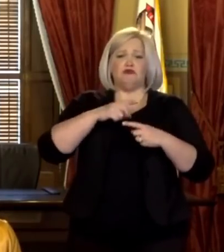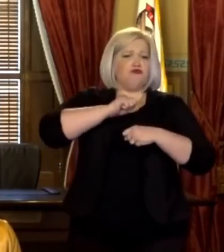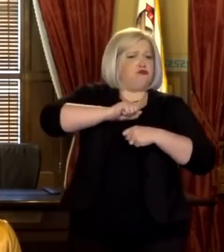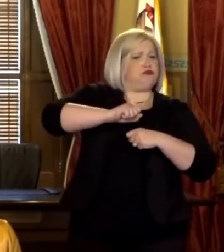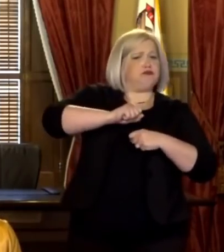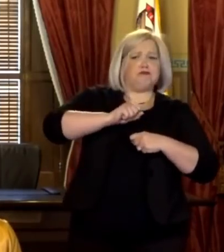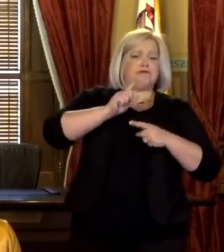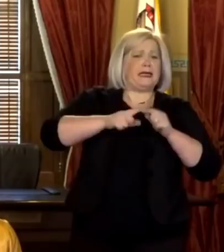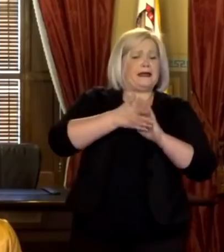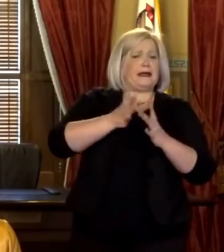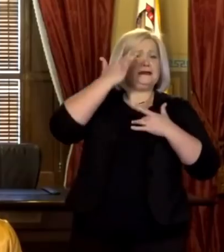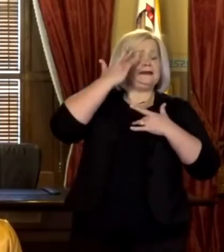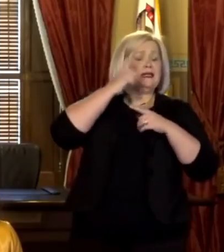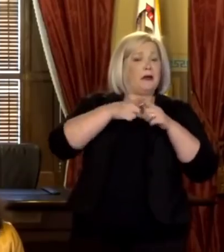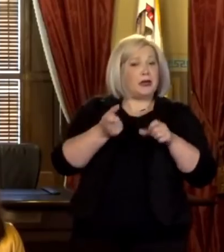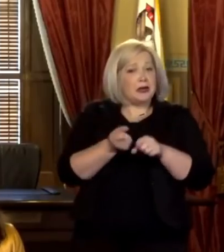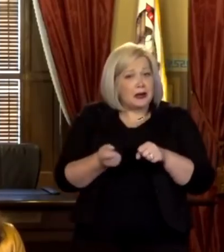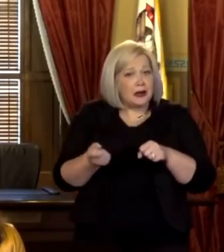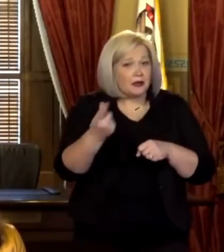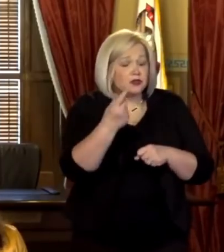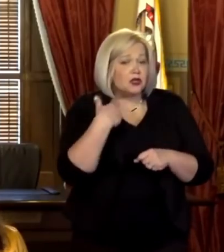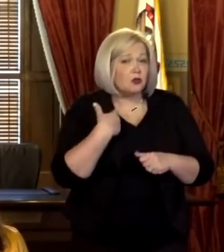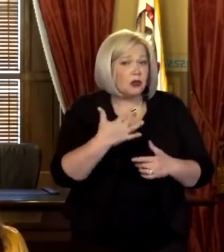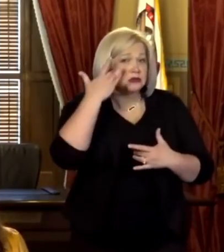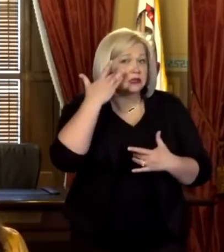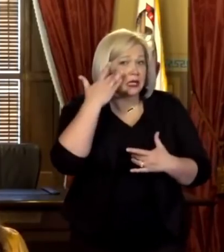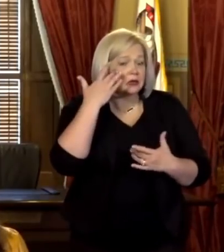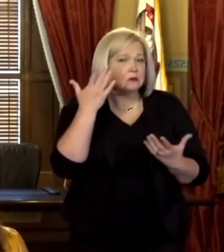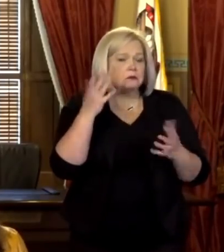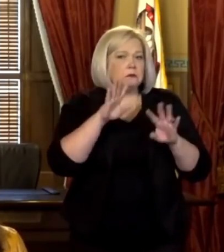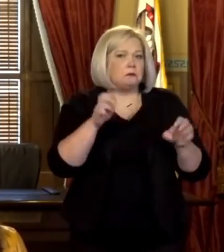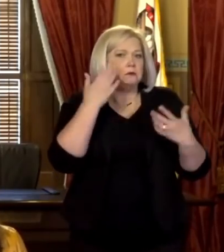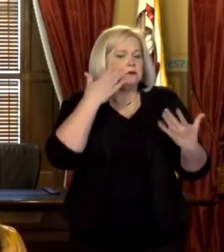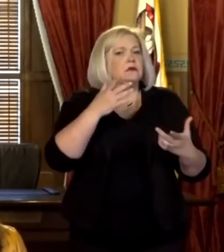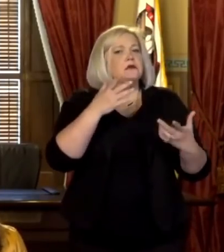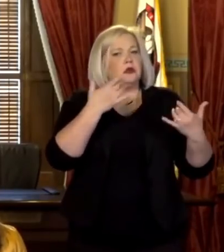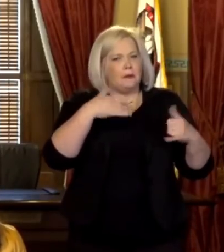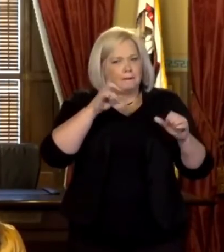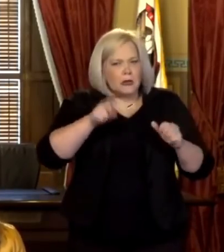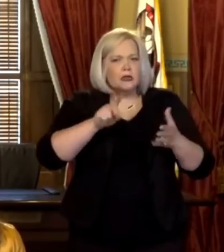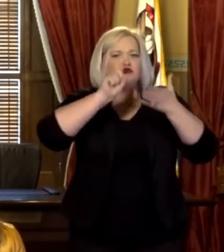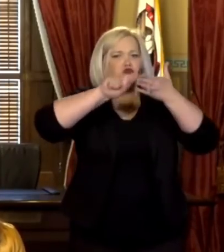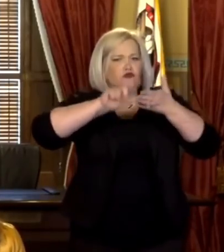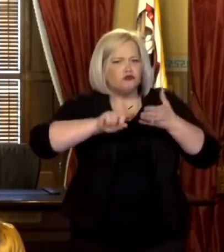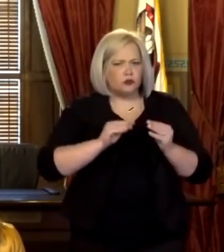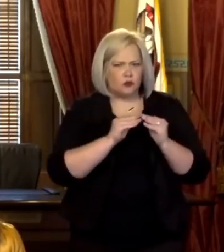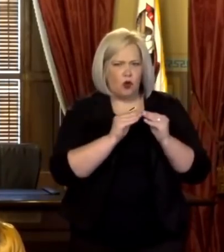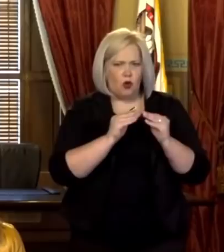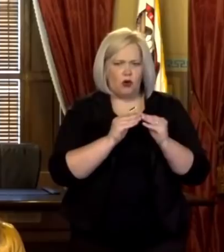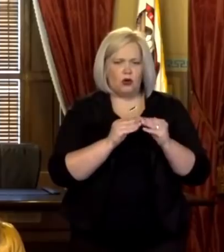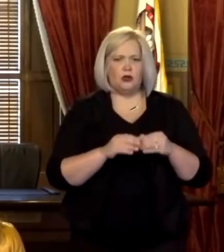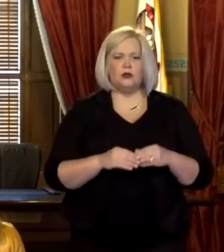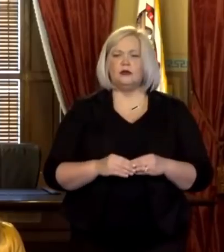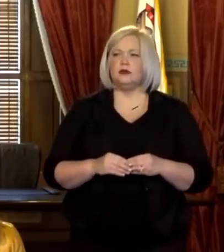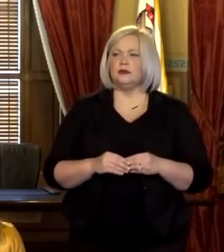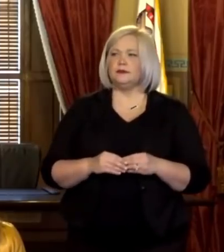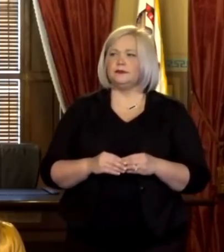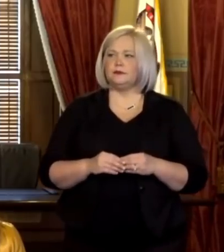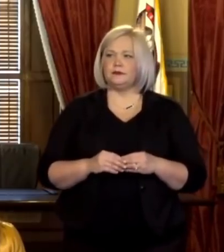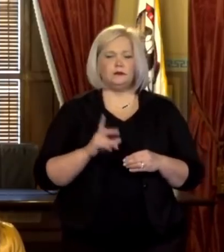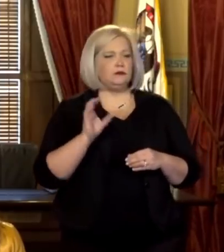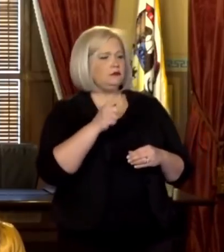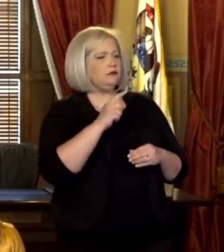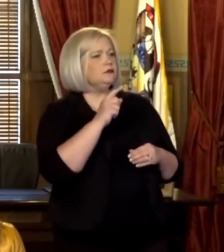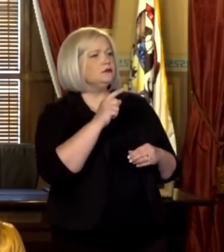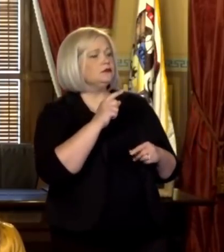coronavirus is still around? So all that still has to be studied. Governor, given the president's remark recently that